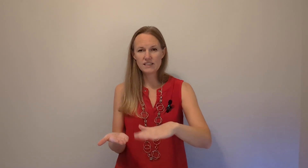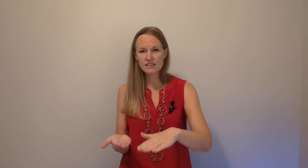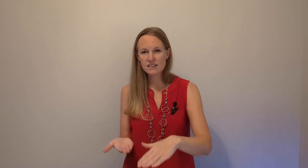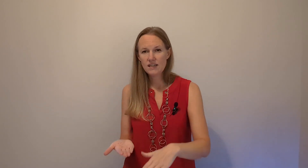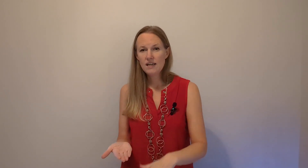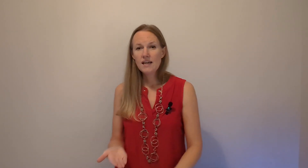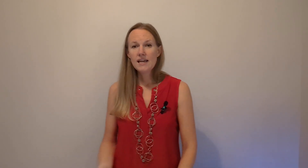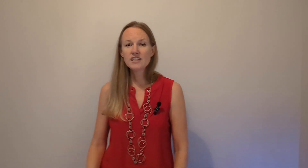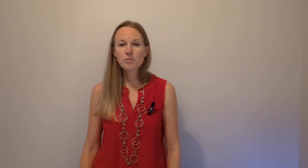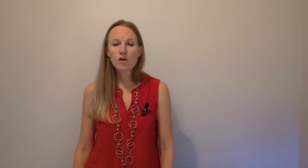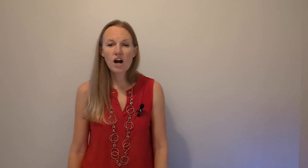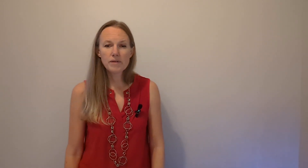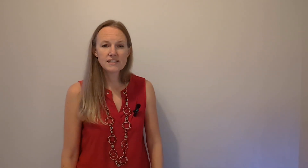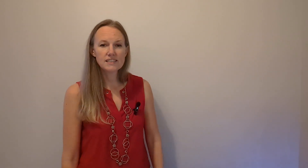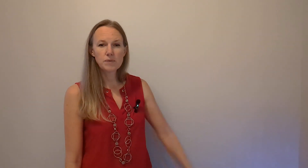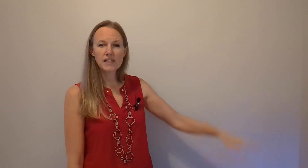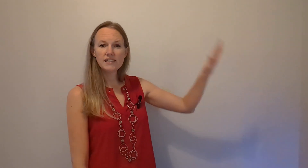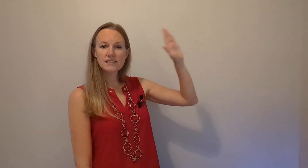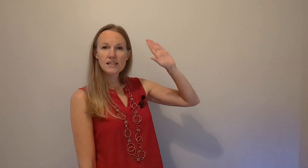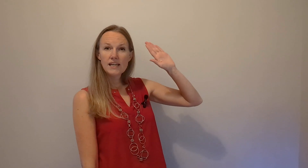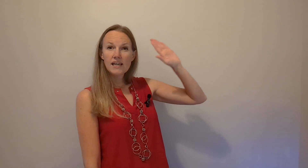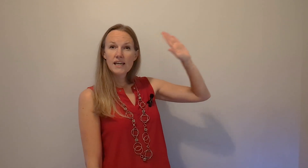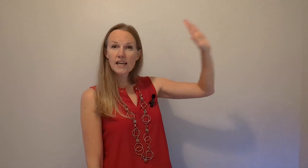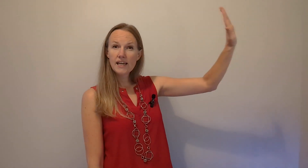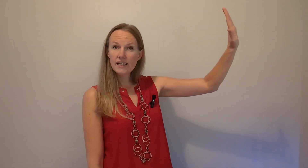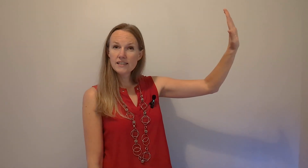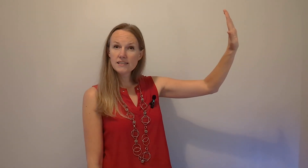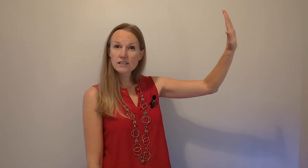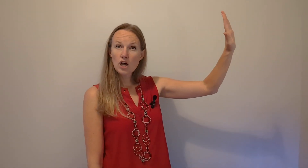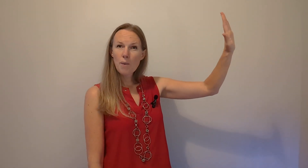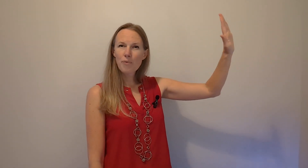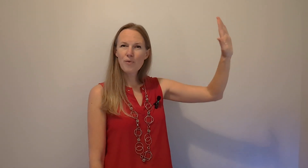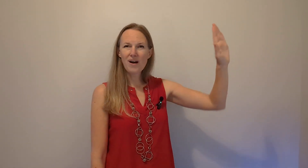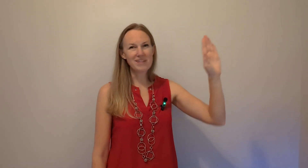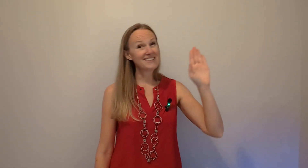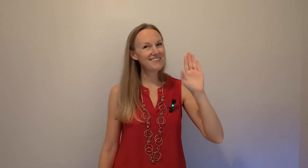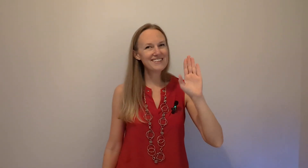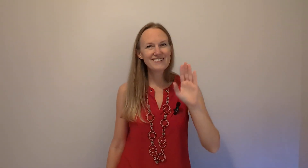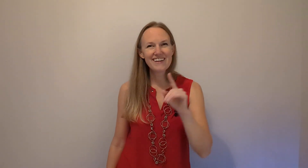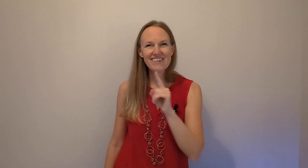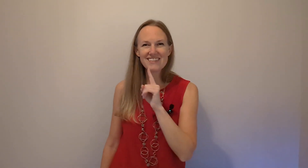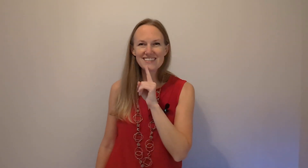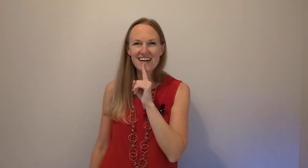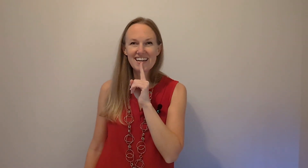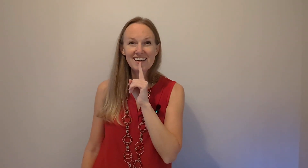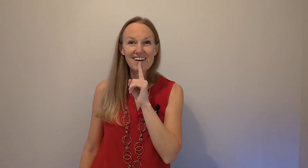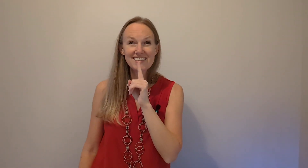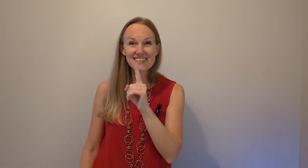forgiveness. His promise is peace. His promise. You guys know I love this sign. God said